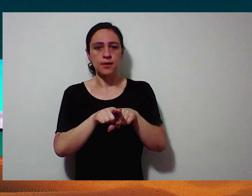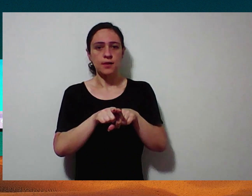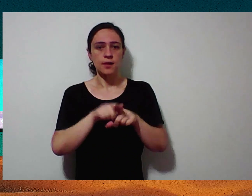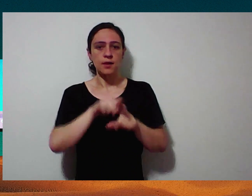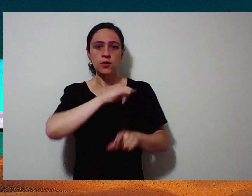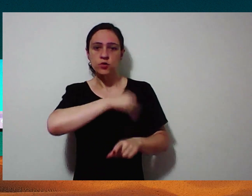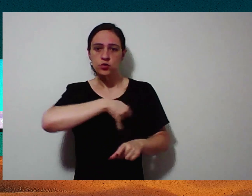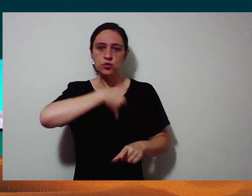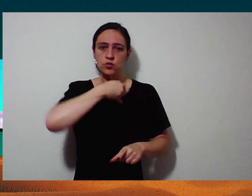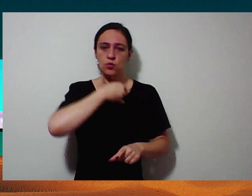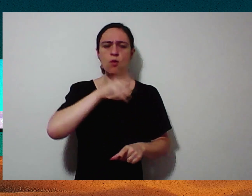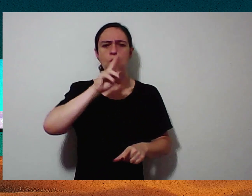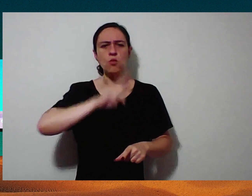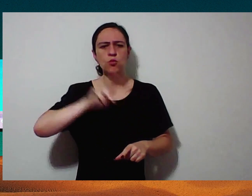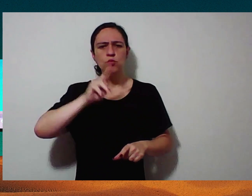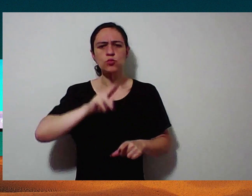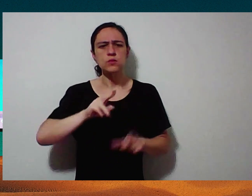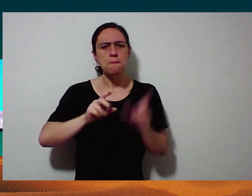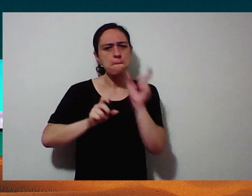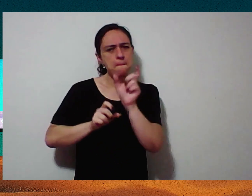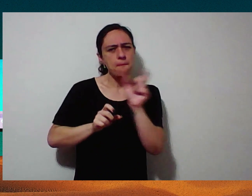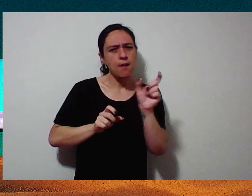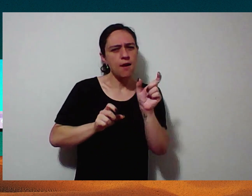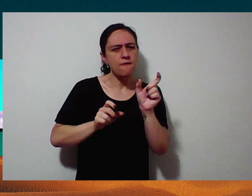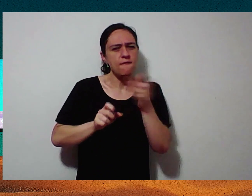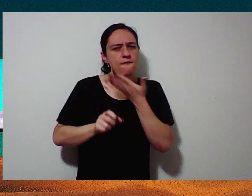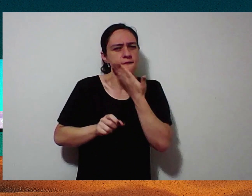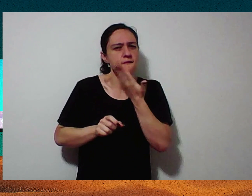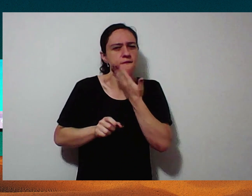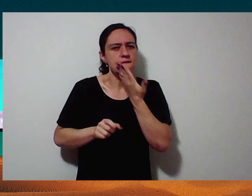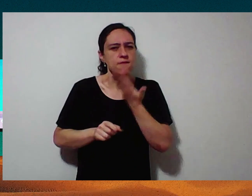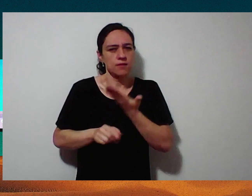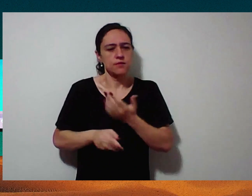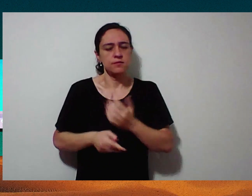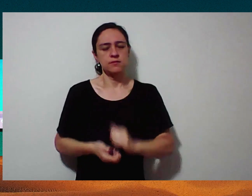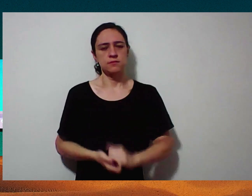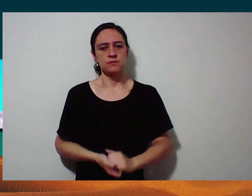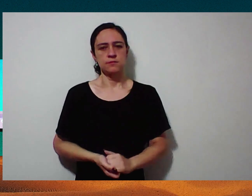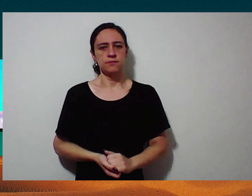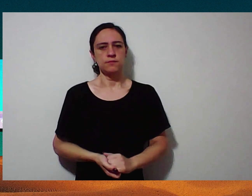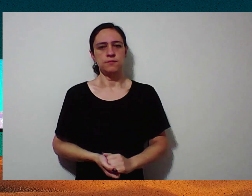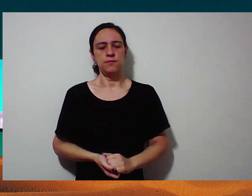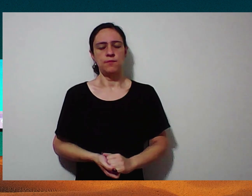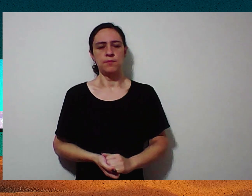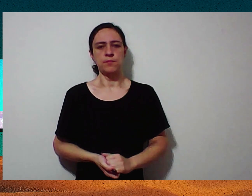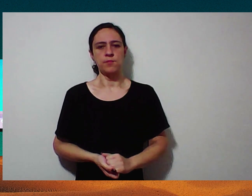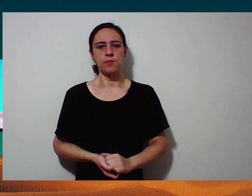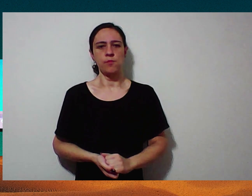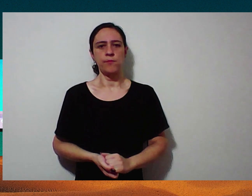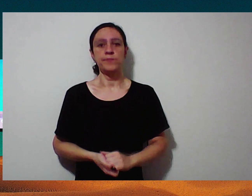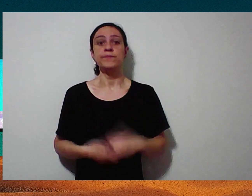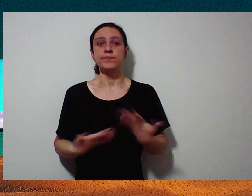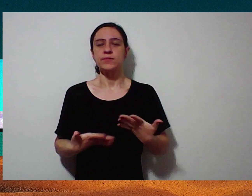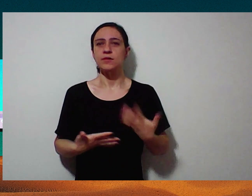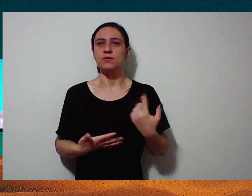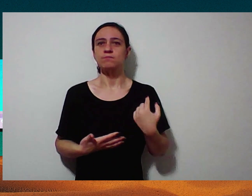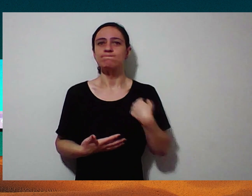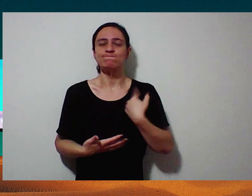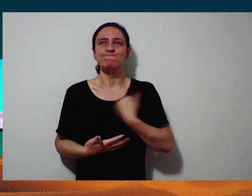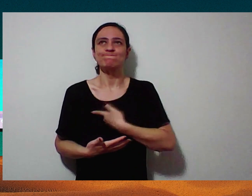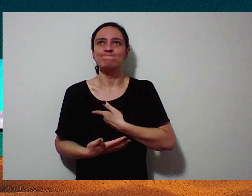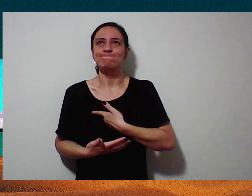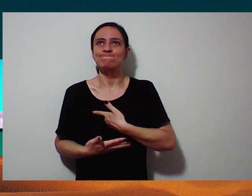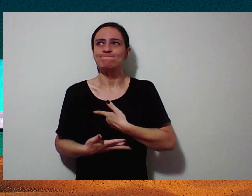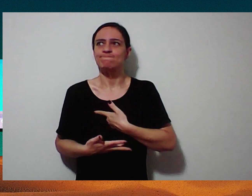muito simples. And at the same time, John uses very simple words. Isso dá uma impressão para as pessoas que não, o Evangelho de